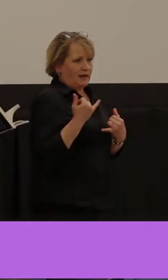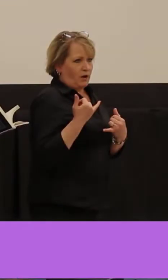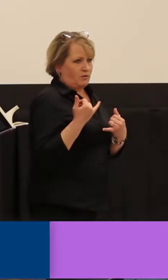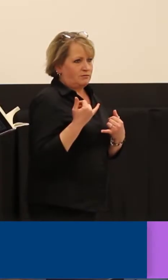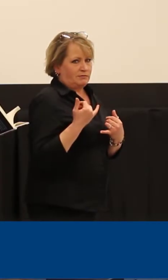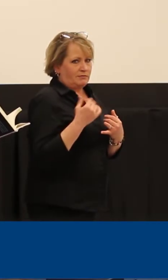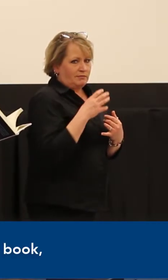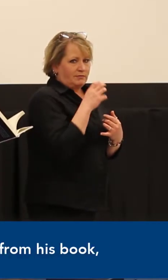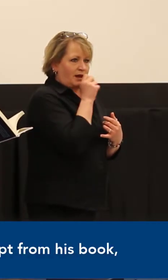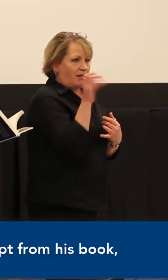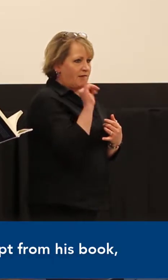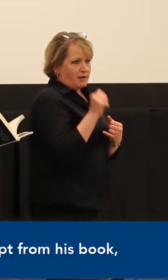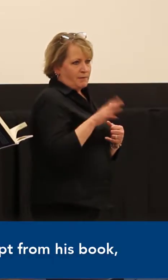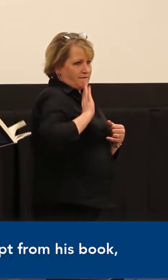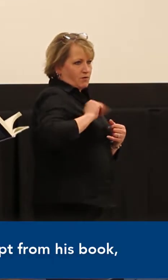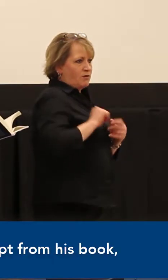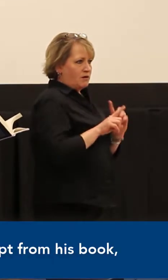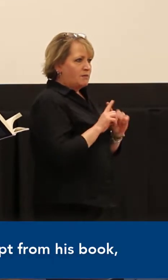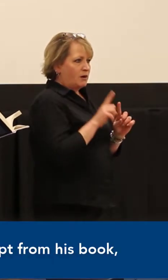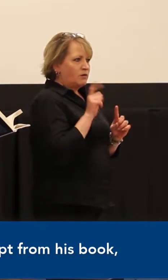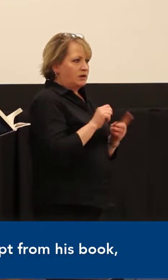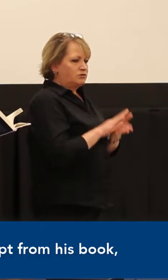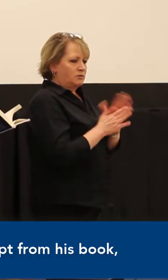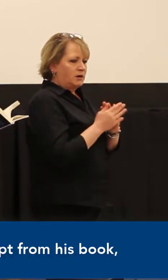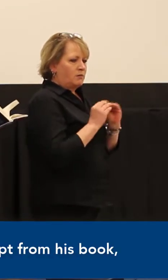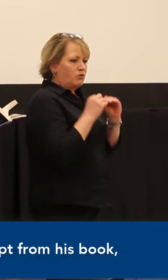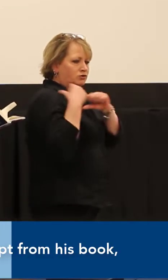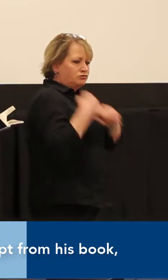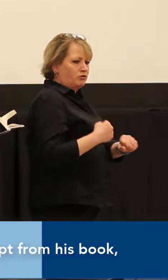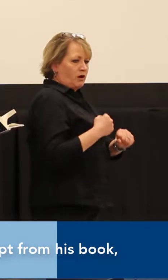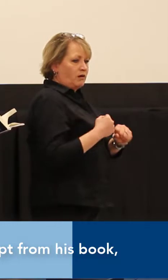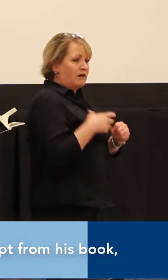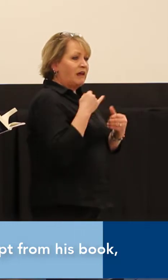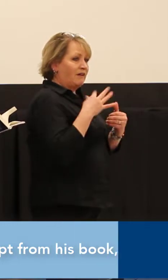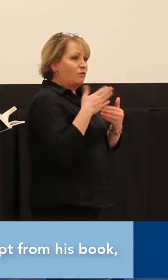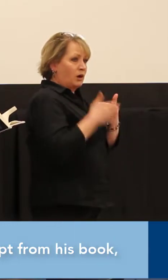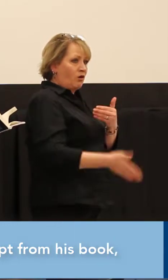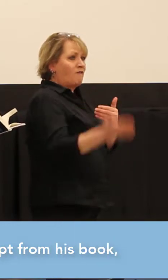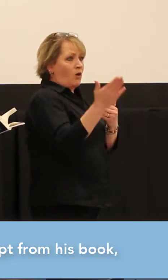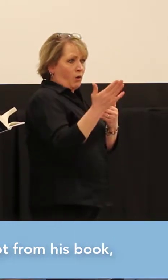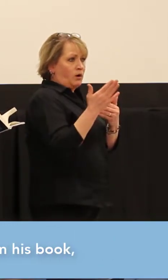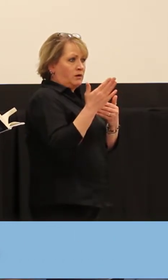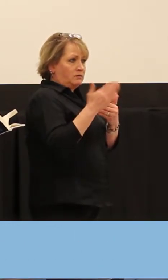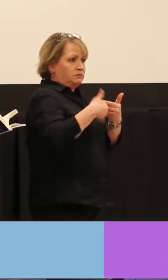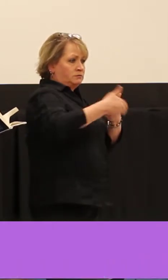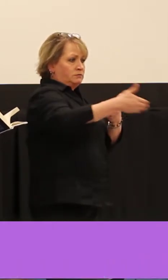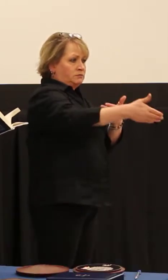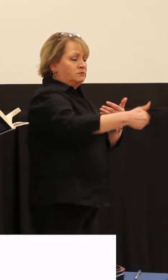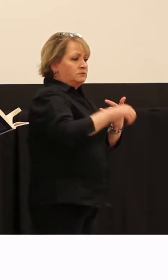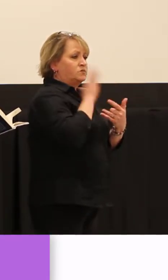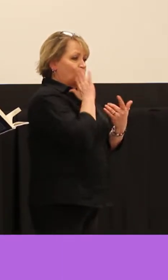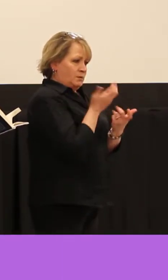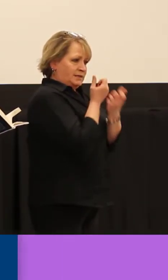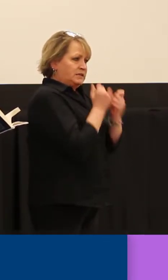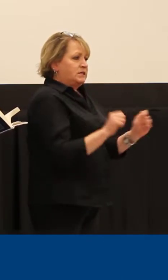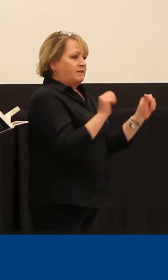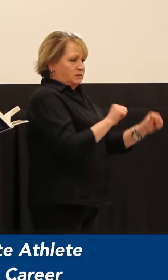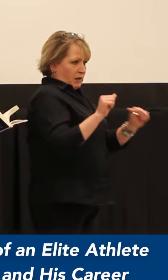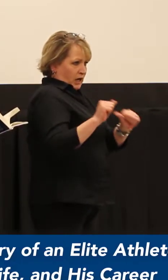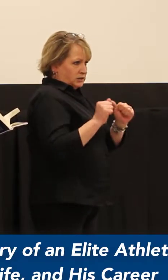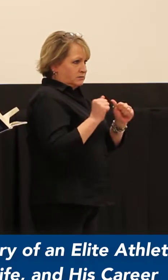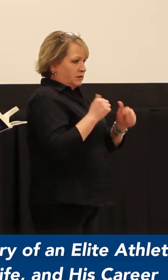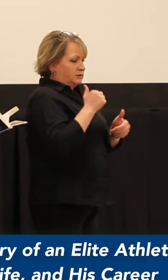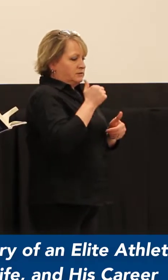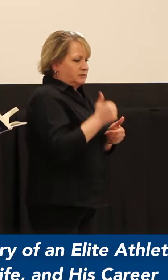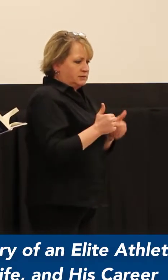That just means we need to be even stronger. If we go forward with this, Sarah says, we're going to be as safe as we can and ease into it and